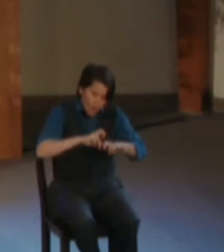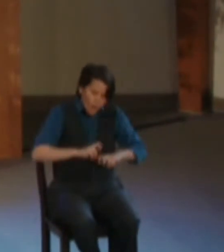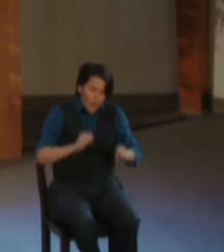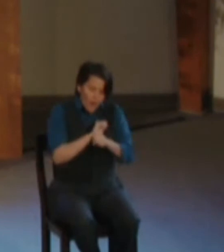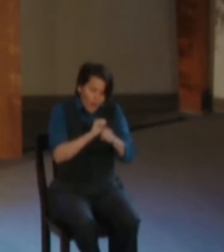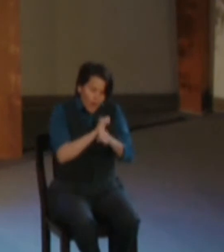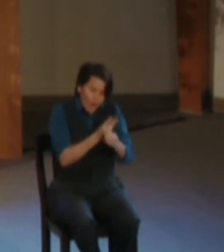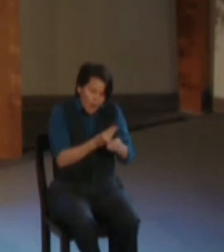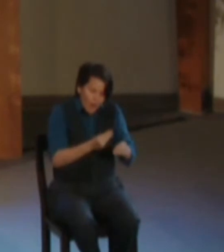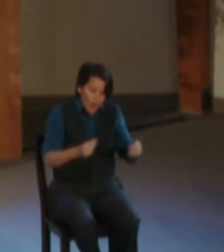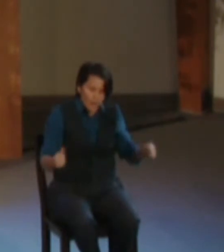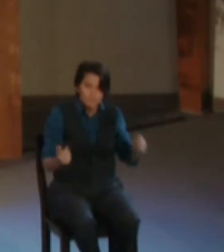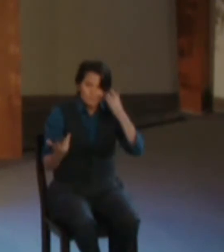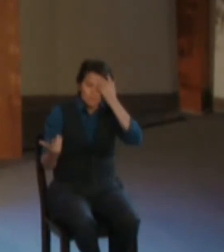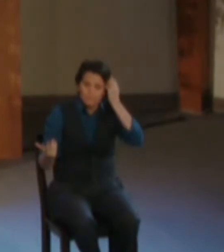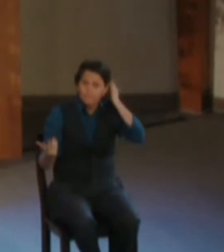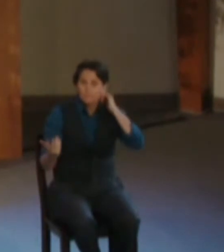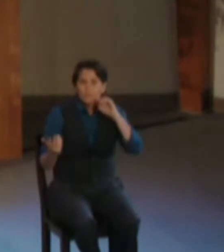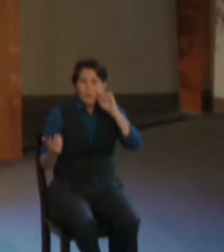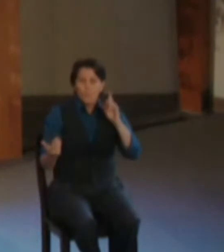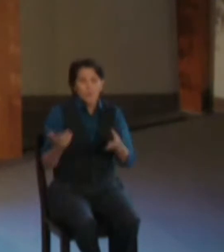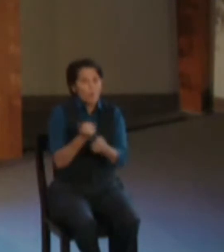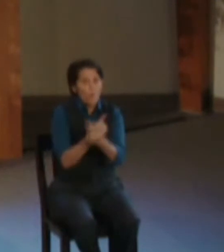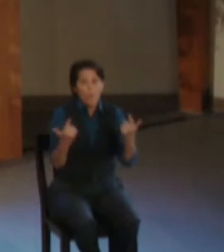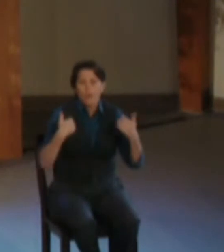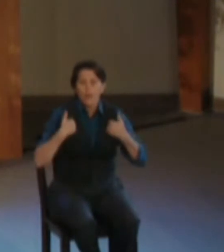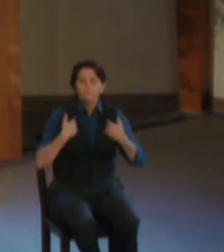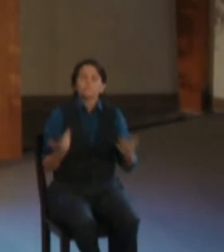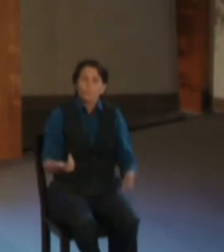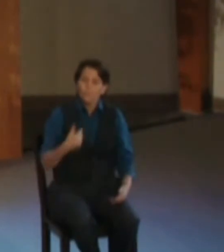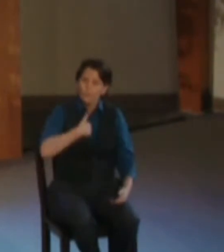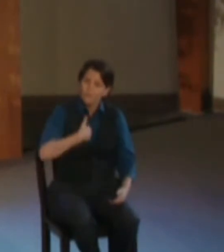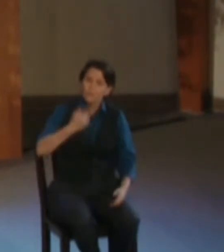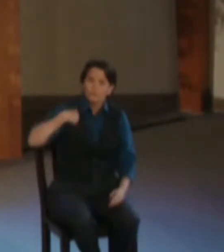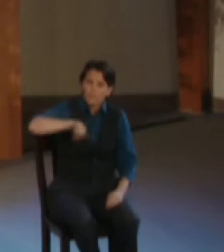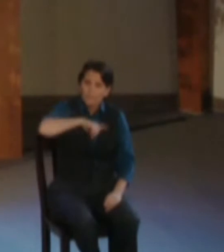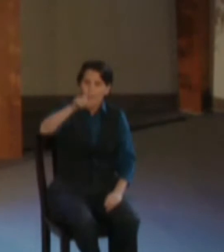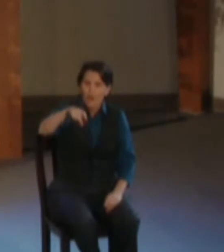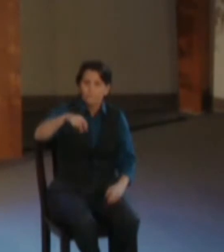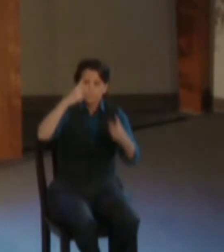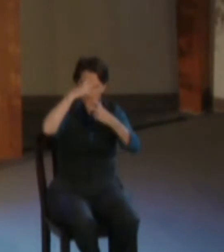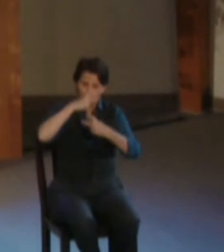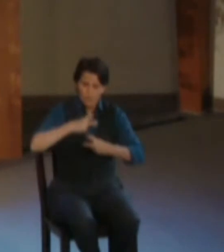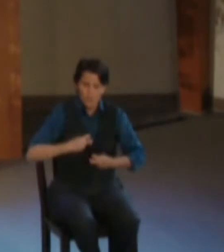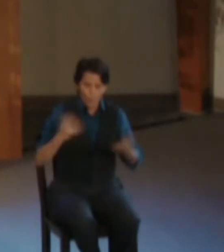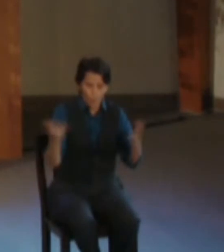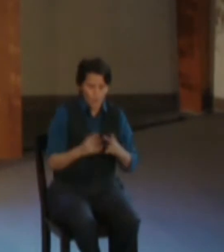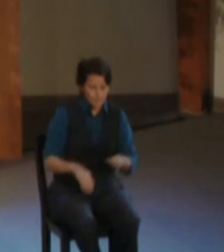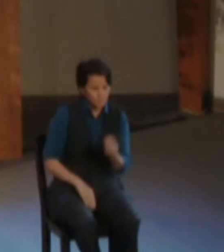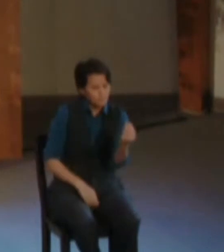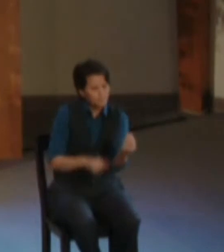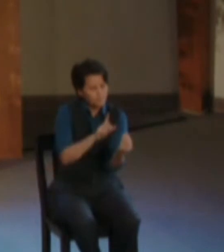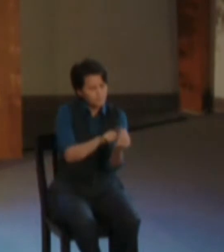biases. And ours is to discern what they are, release them, and create new ones. If